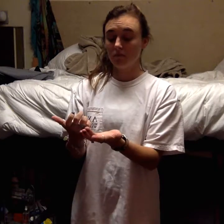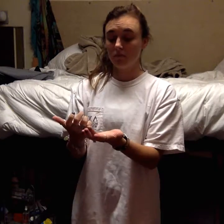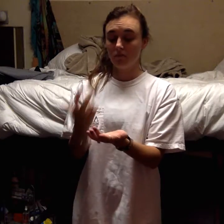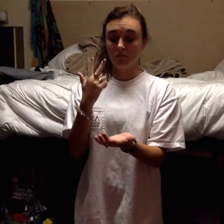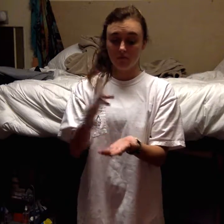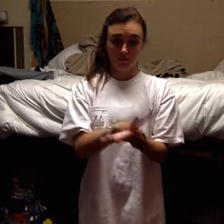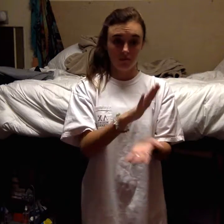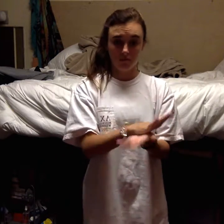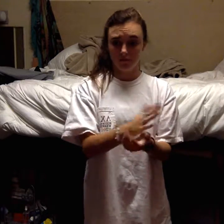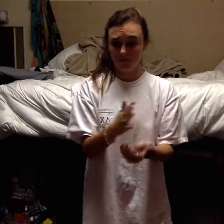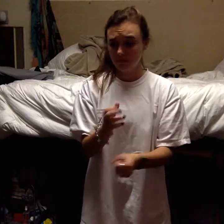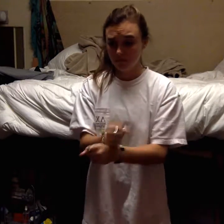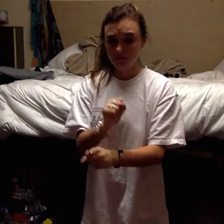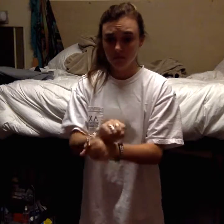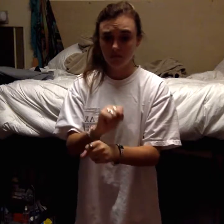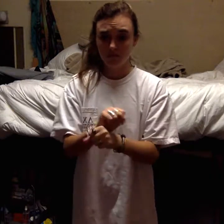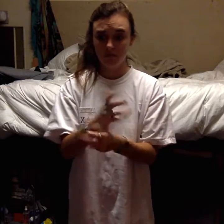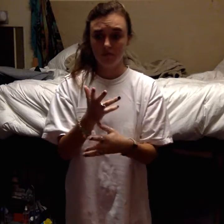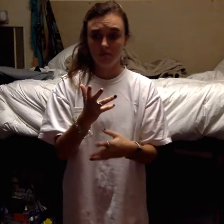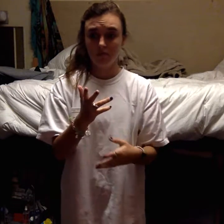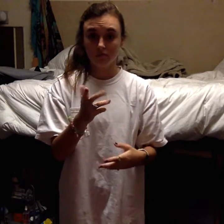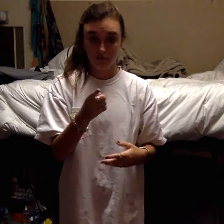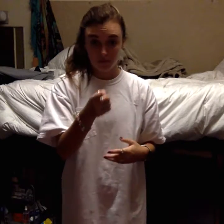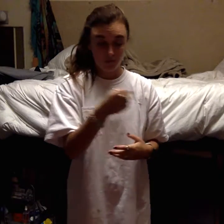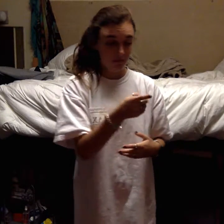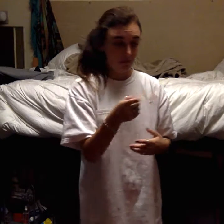this is something that you could do all by yourself without my help?